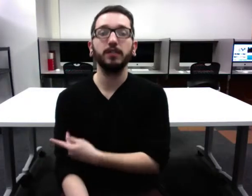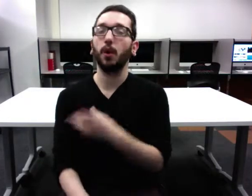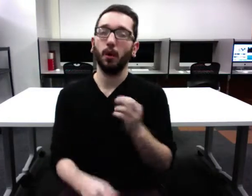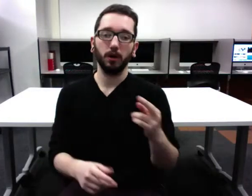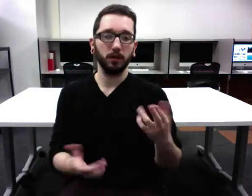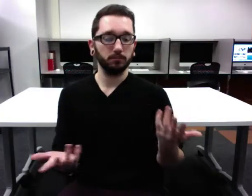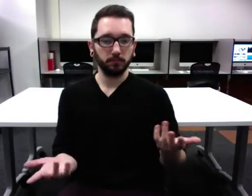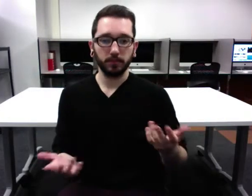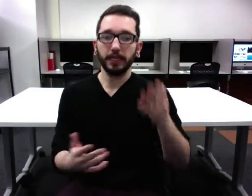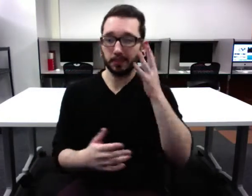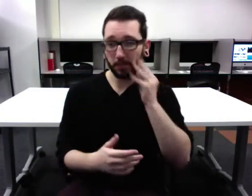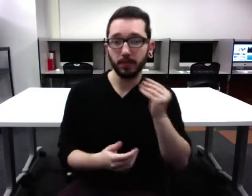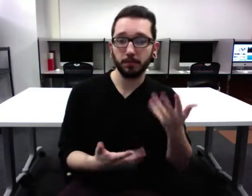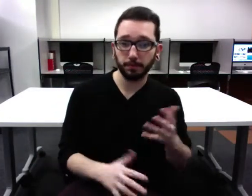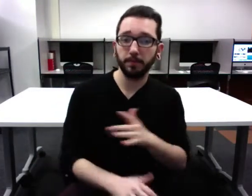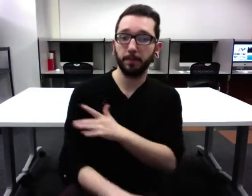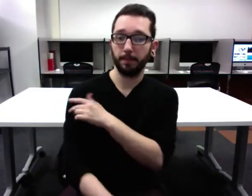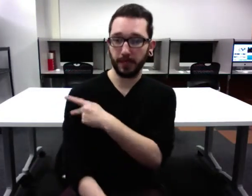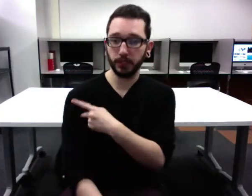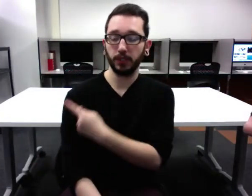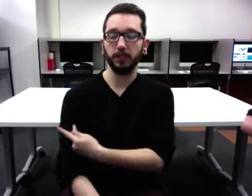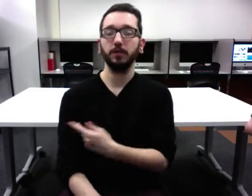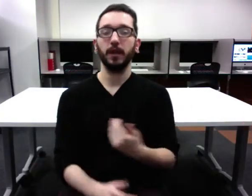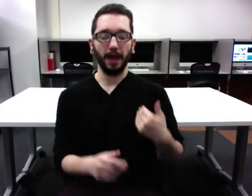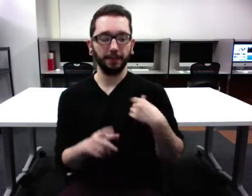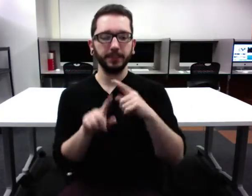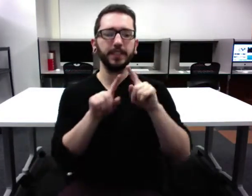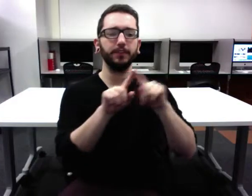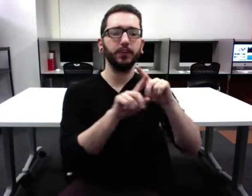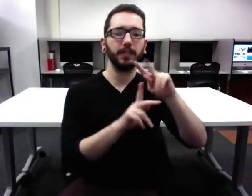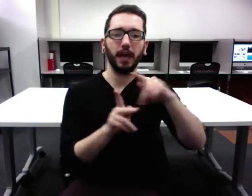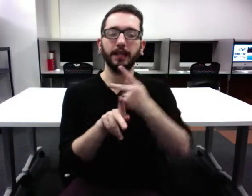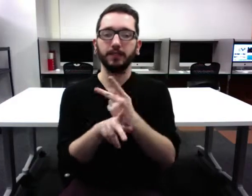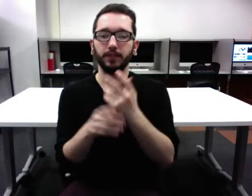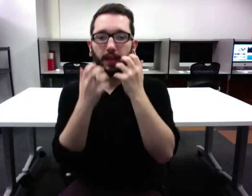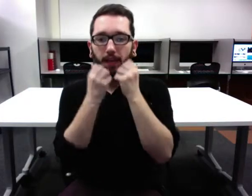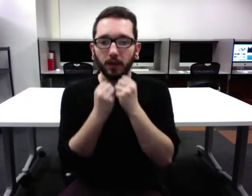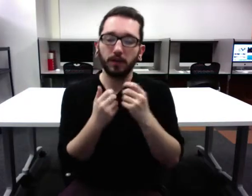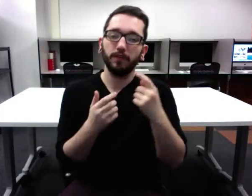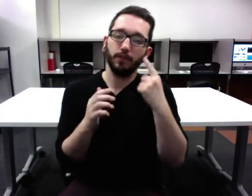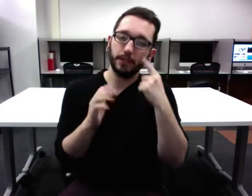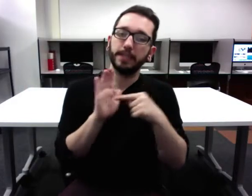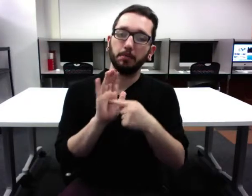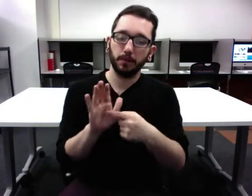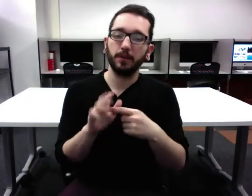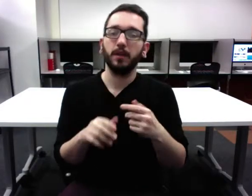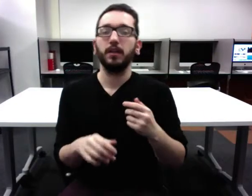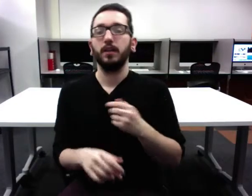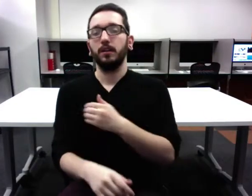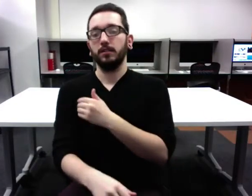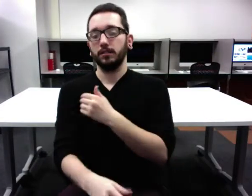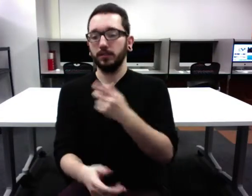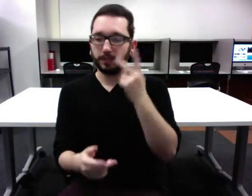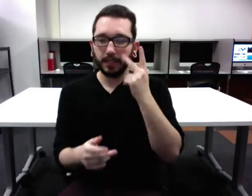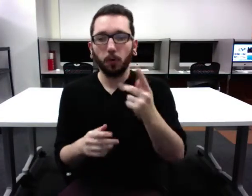patients, we find we have fragmented care. We're seeing one person for this part of our body and another person for this problem. One person's taking care of